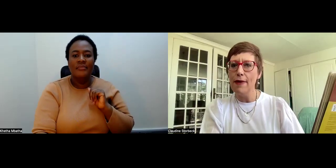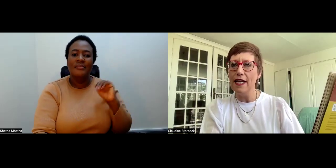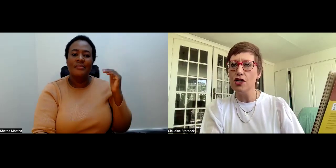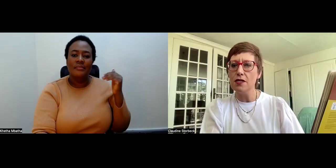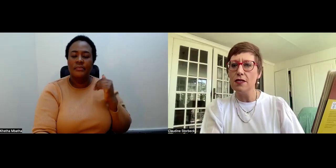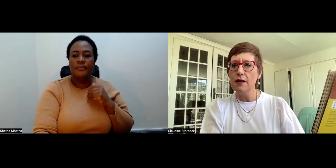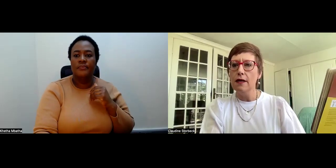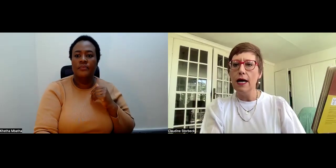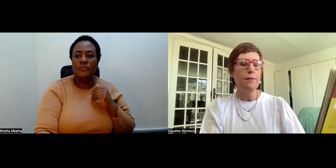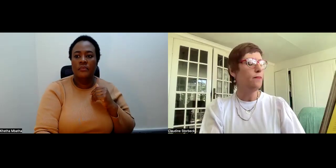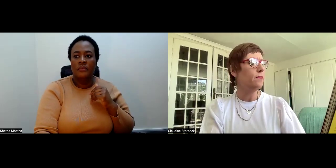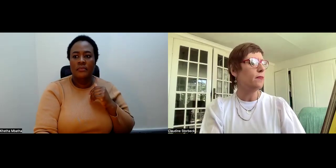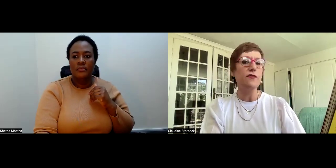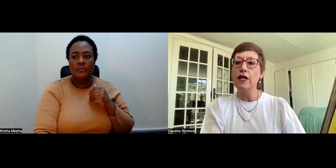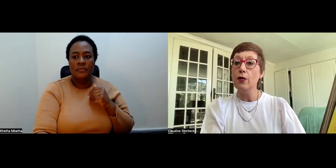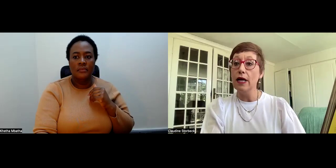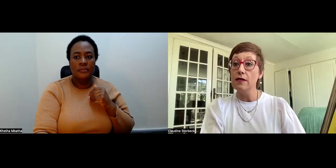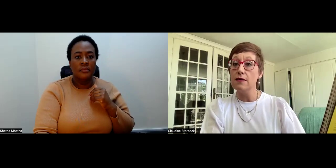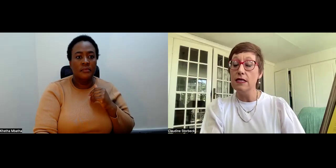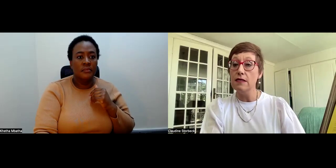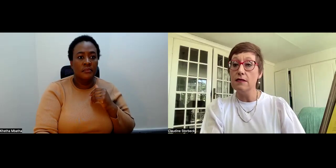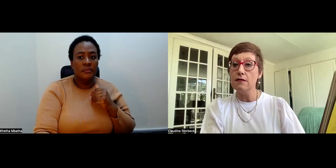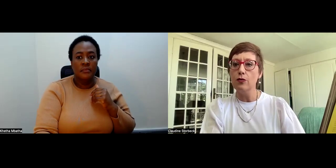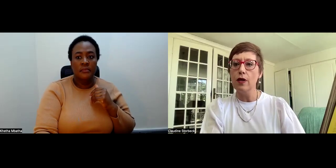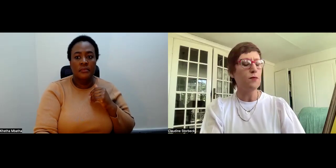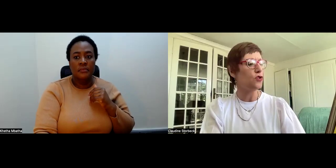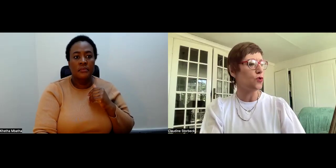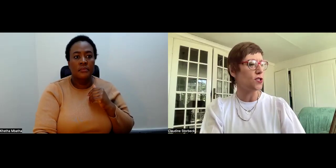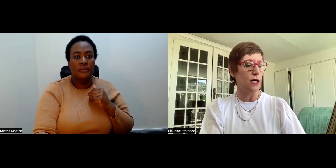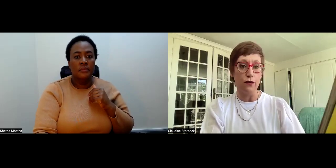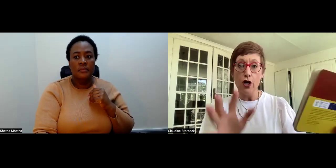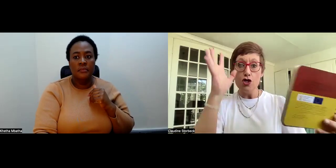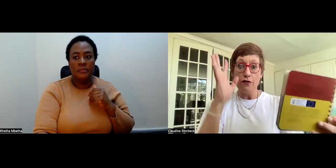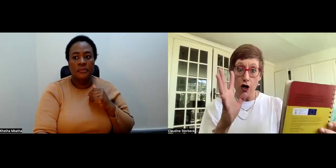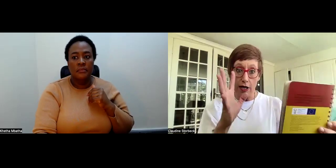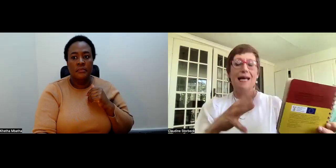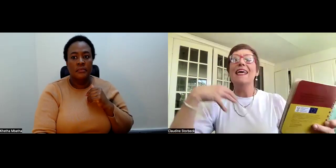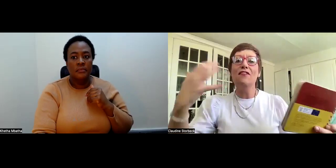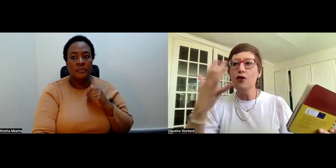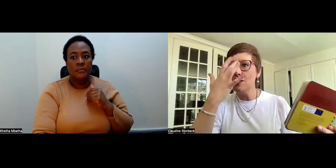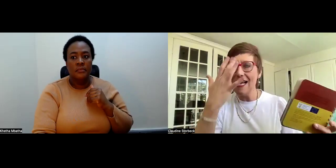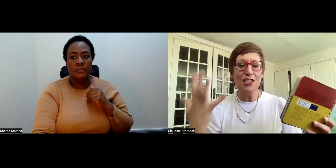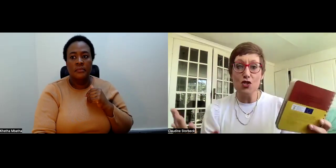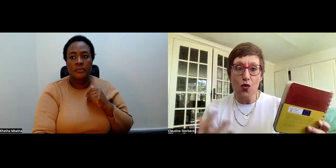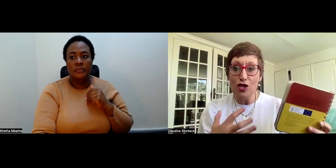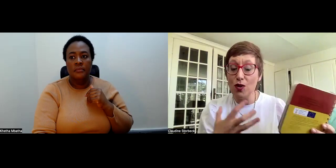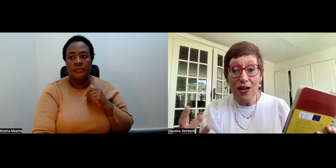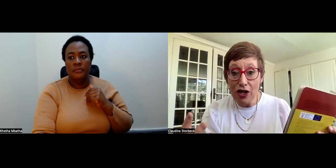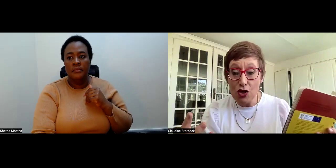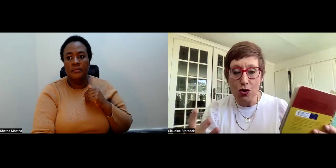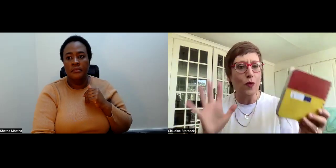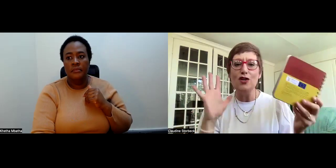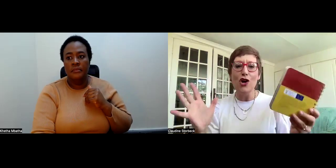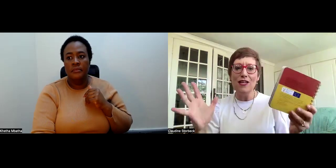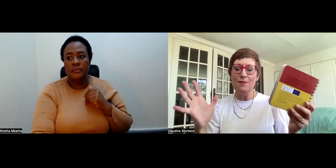Trying to manage it. If anyone else sees, you're welcome to switch the sound off. So I've got it. If you're telling a story to